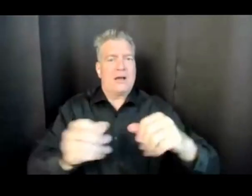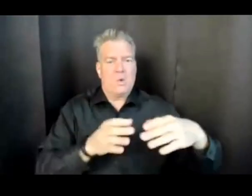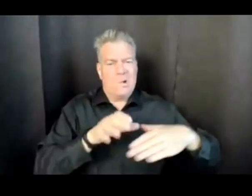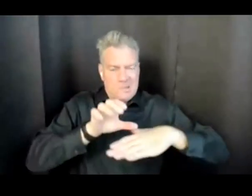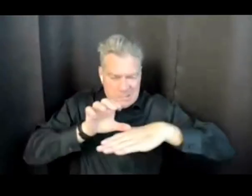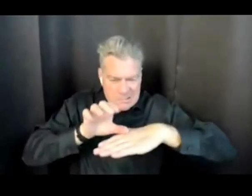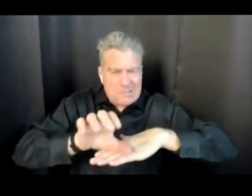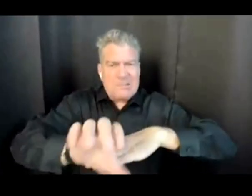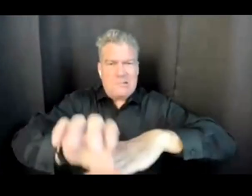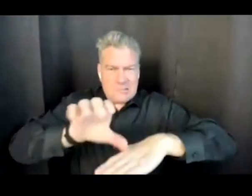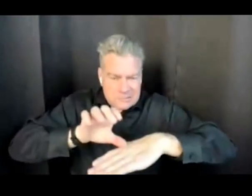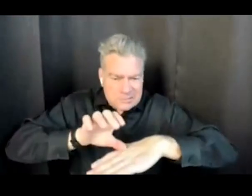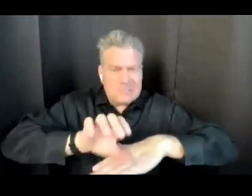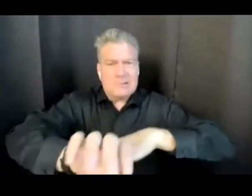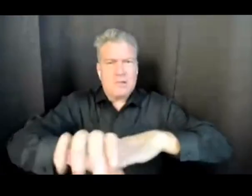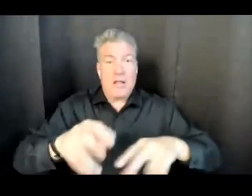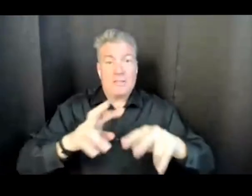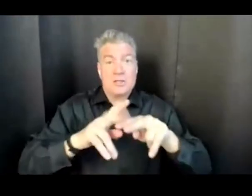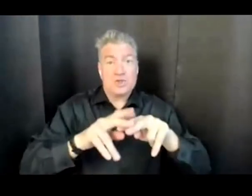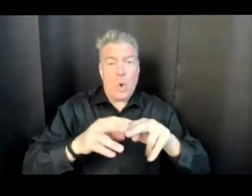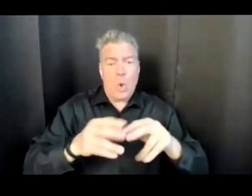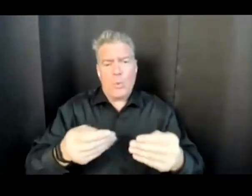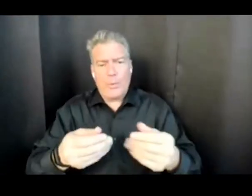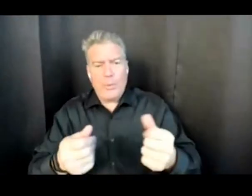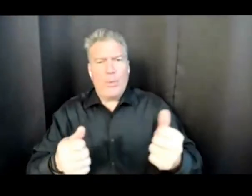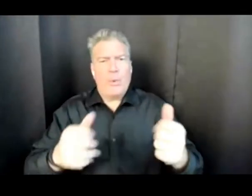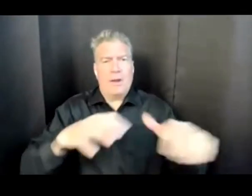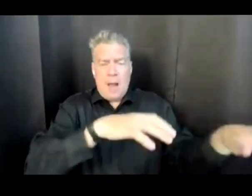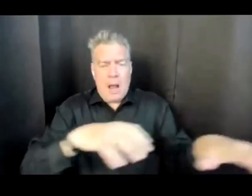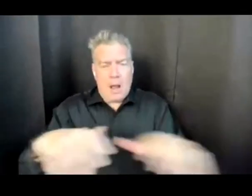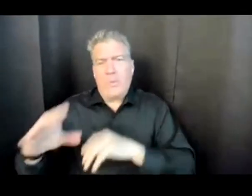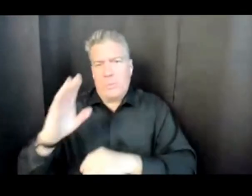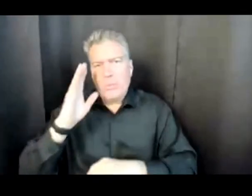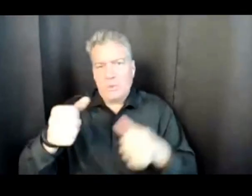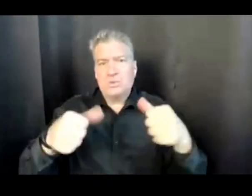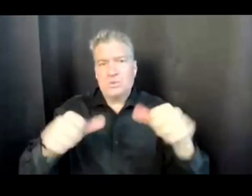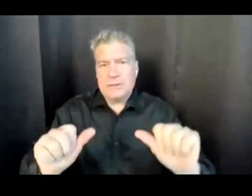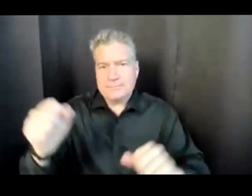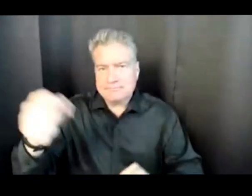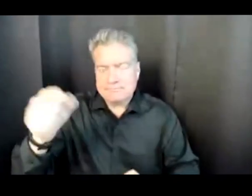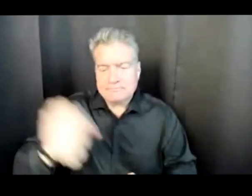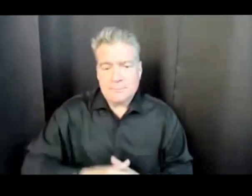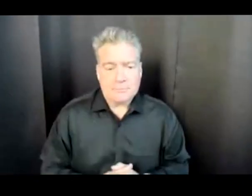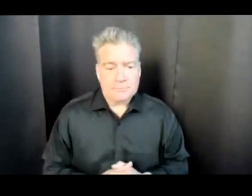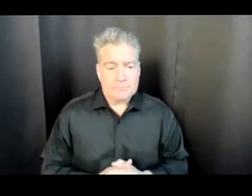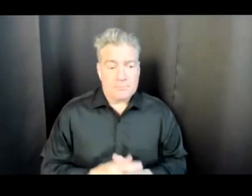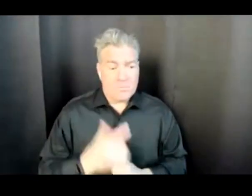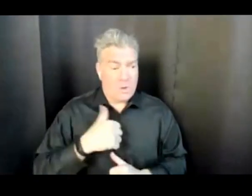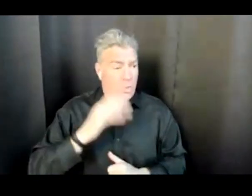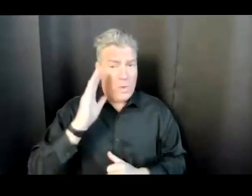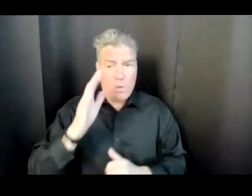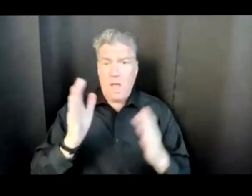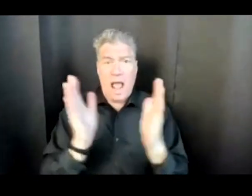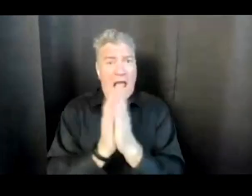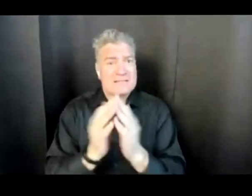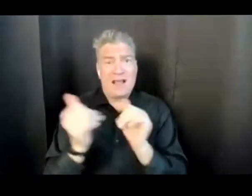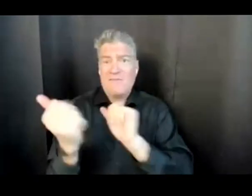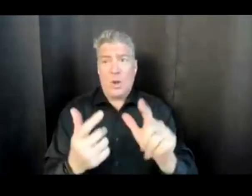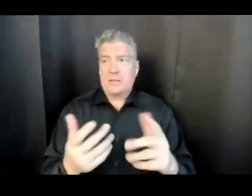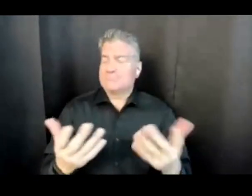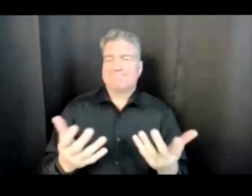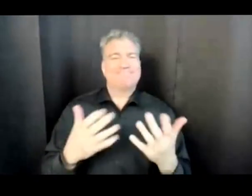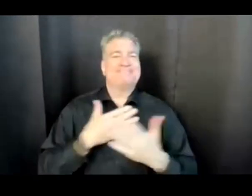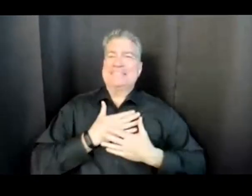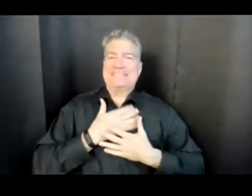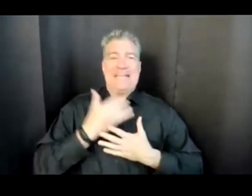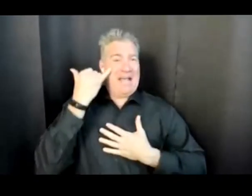and spread the salt aggregate mixture. We're going to ask everybody, as Director Lamb did, to just stay home. Thank you for